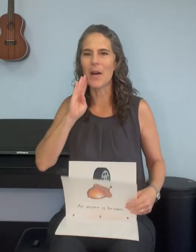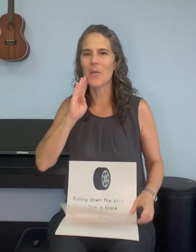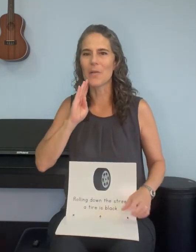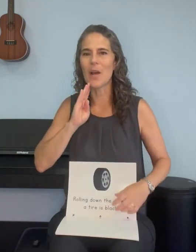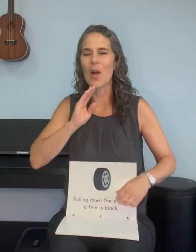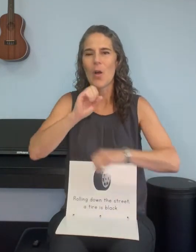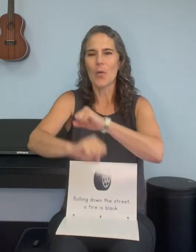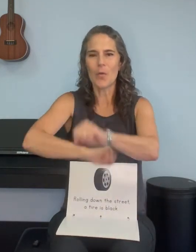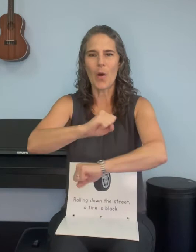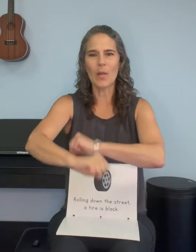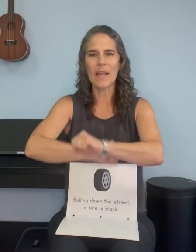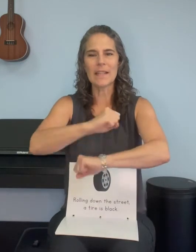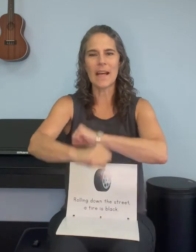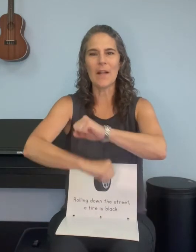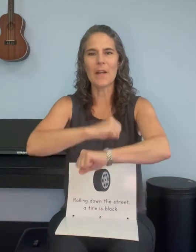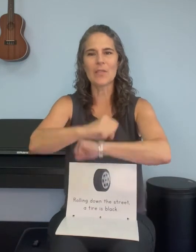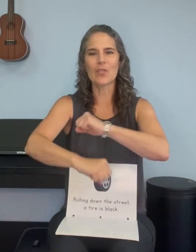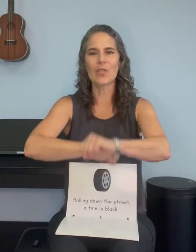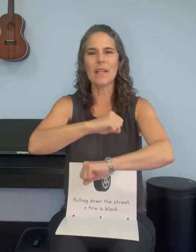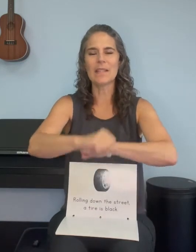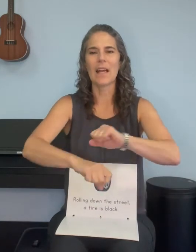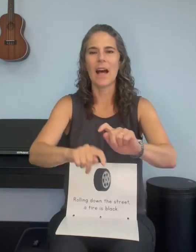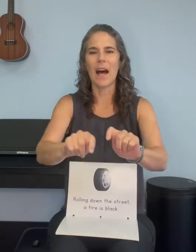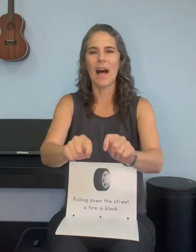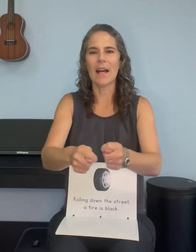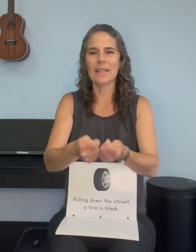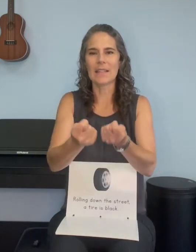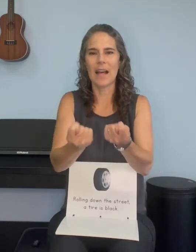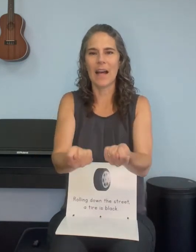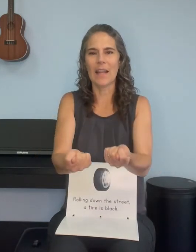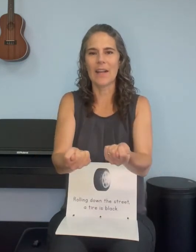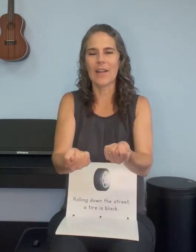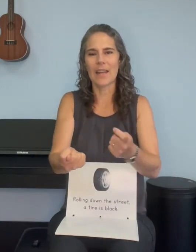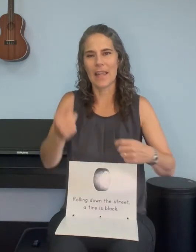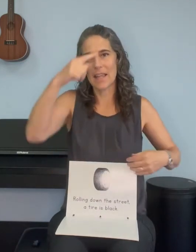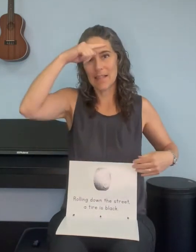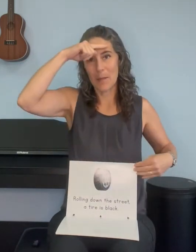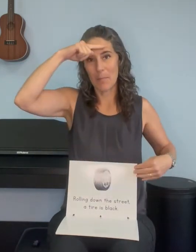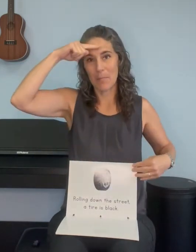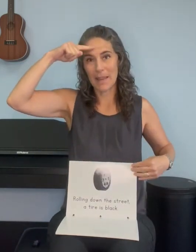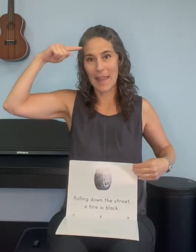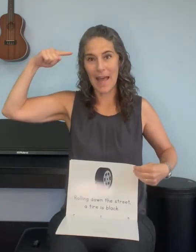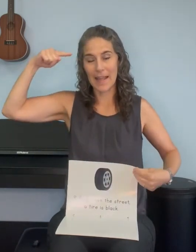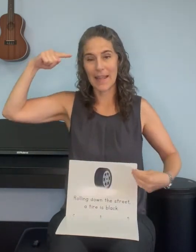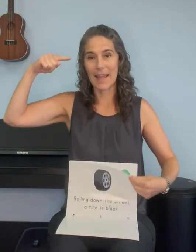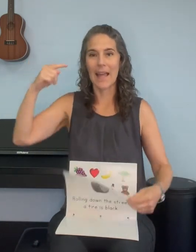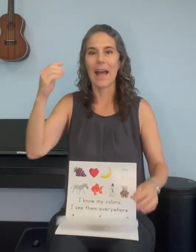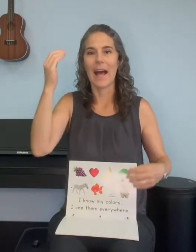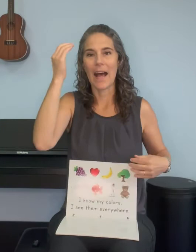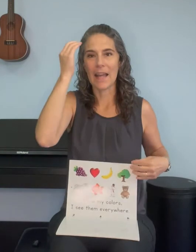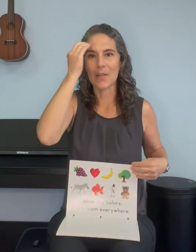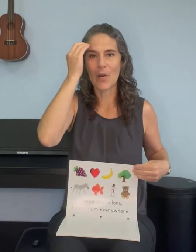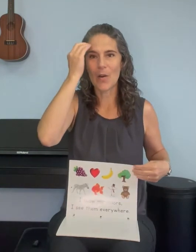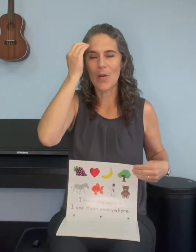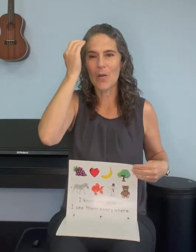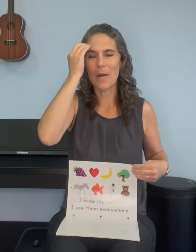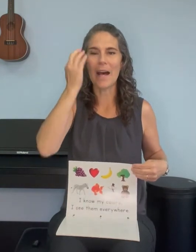brown. Rolling down the street, a tire is black. I know